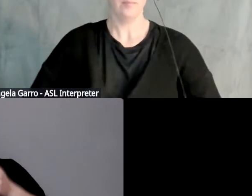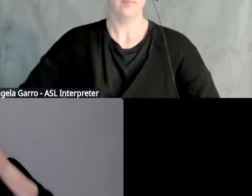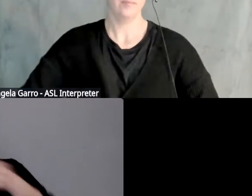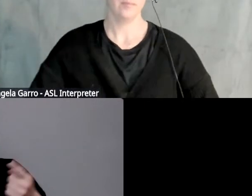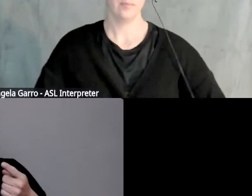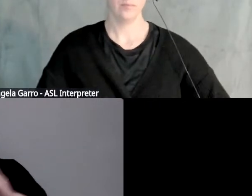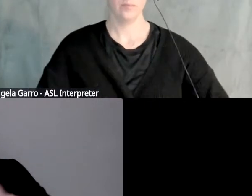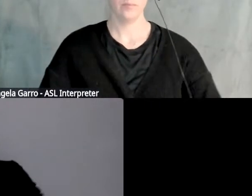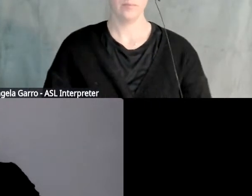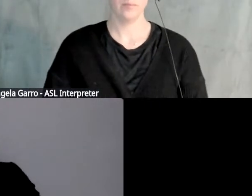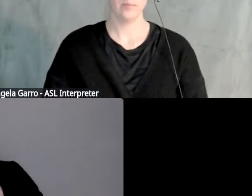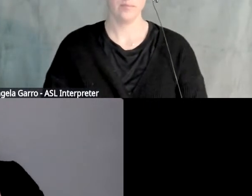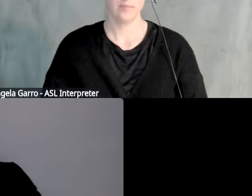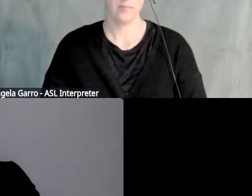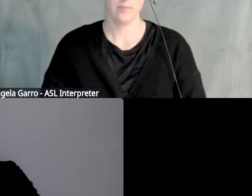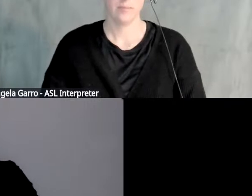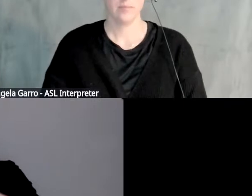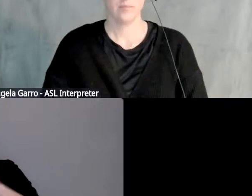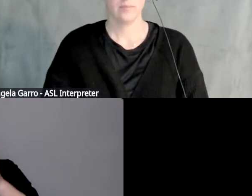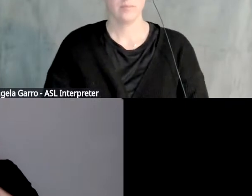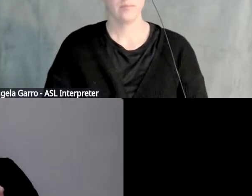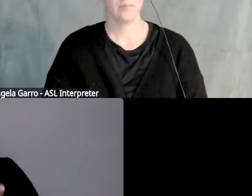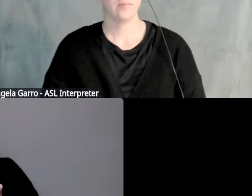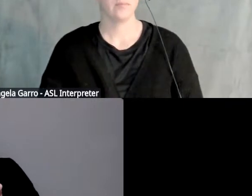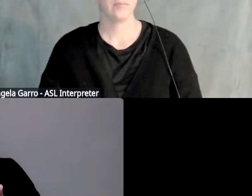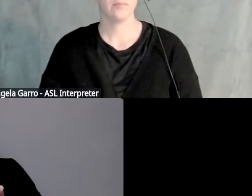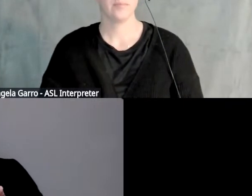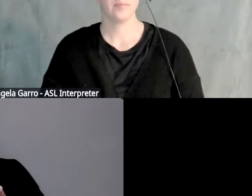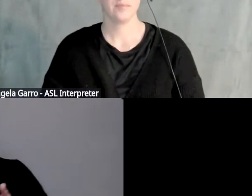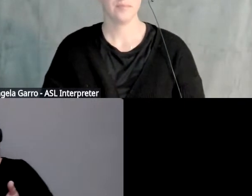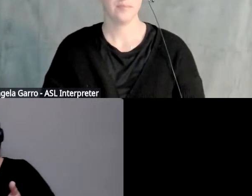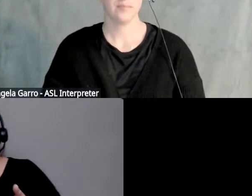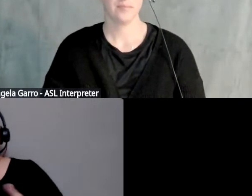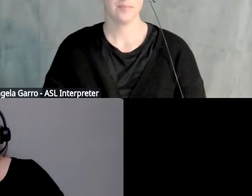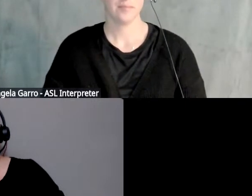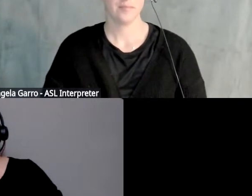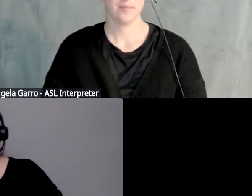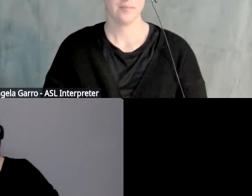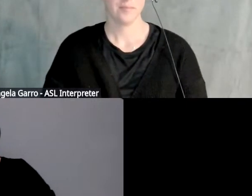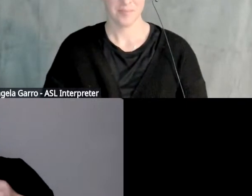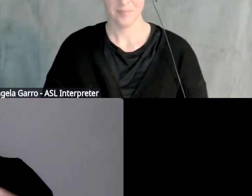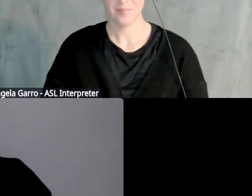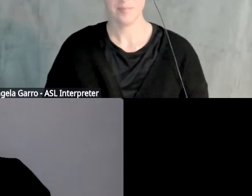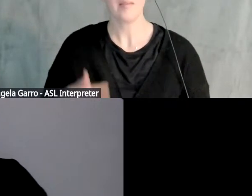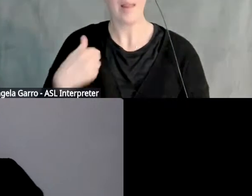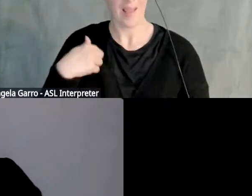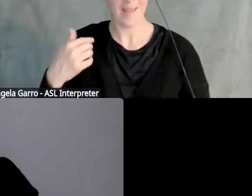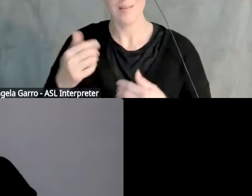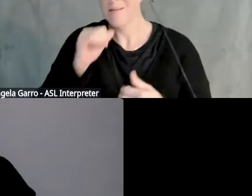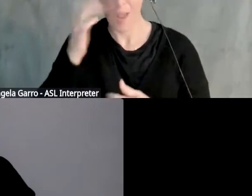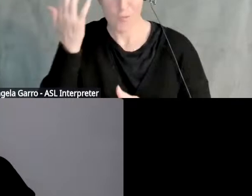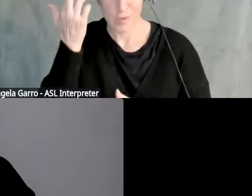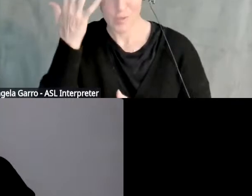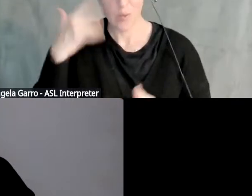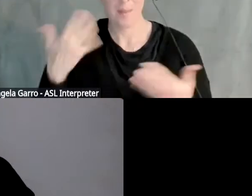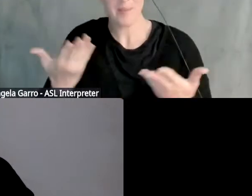to working with the district again. That's not why I'm here tonight, though. I have worked for the district for 25 years, and both of my daughters